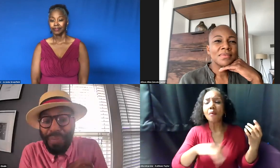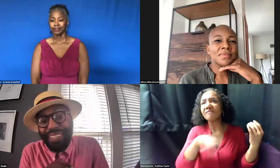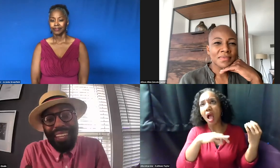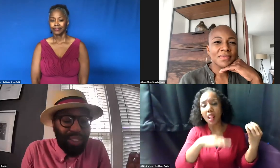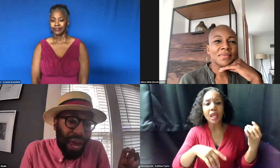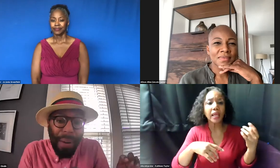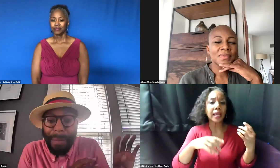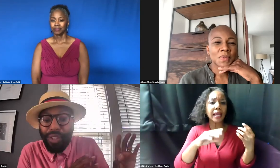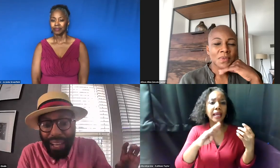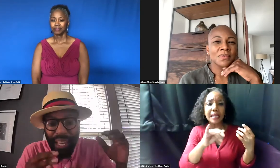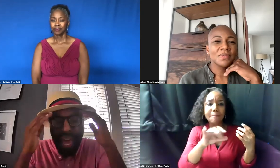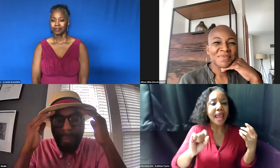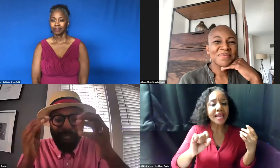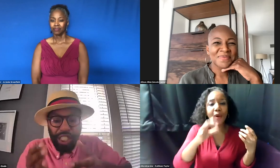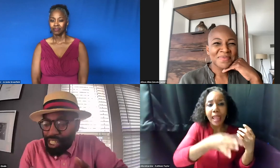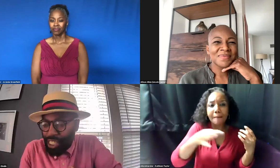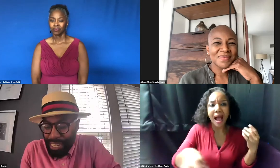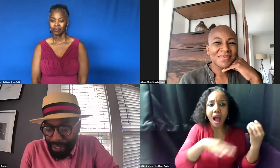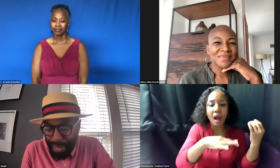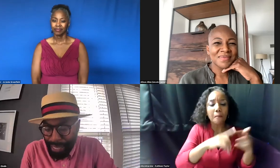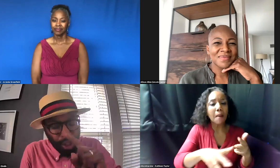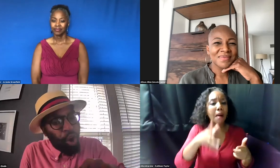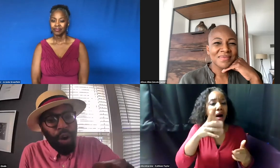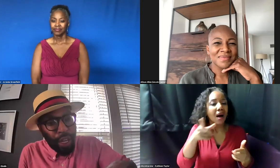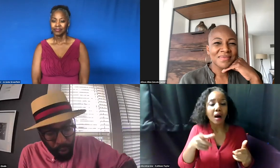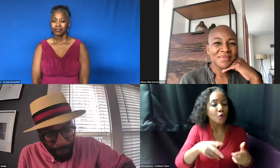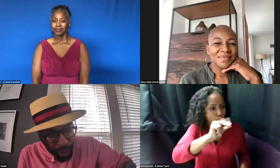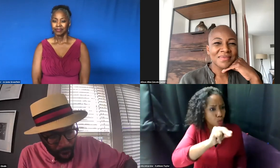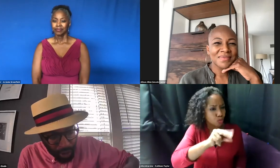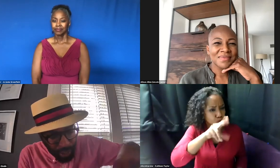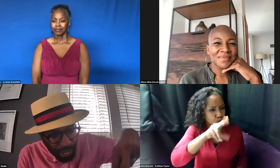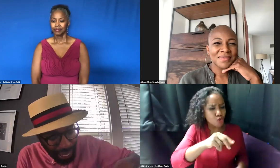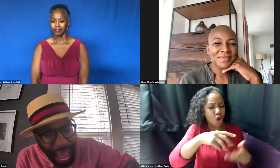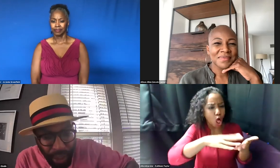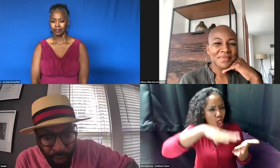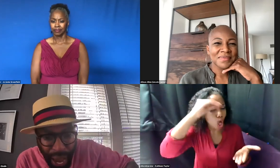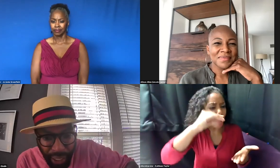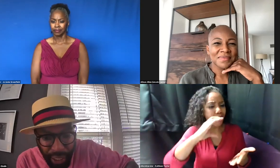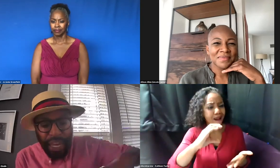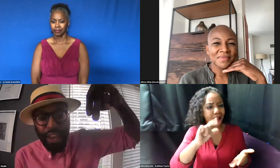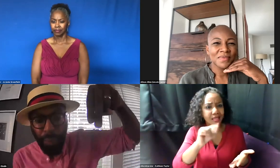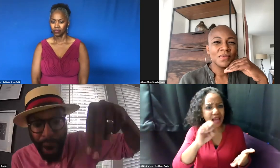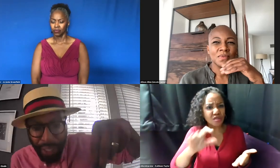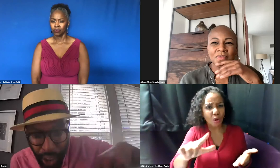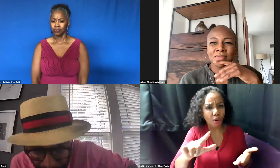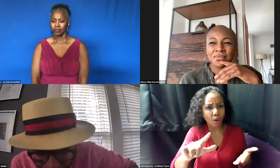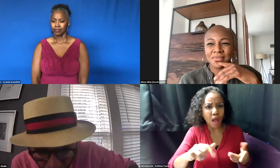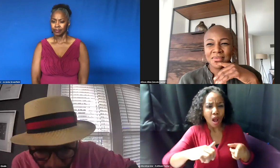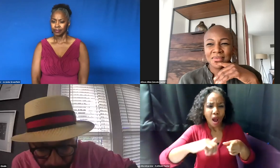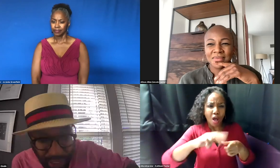violin, bass lines on hip hop tracks. But she, and it's like, no, you have to learn classical violin. You have to